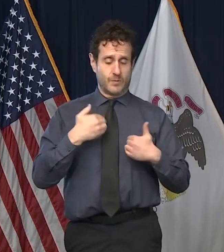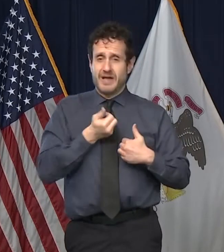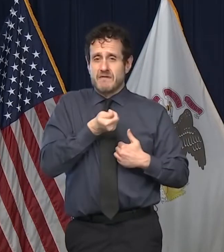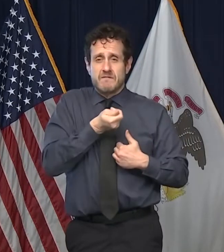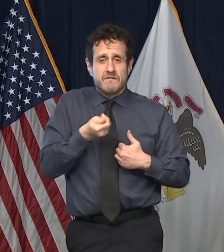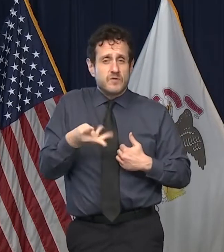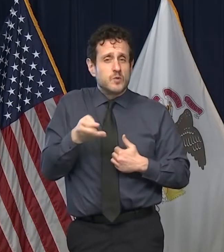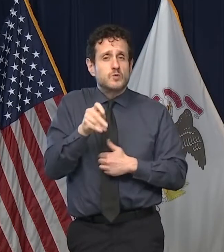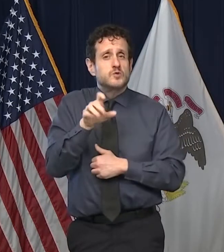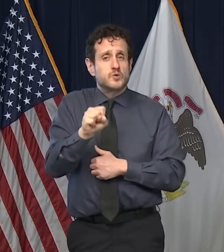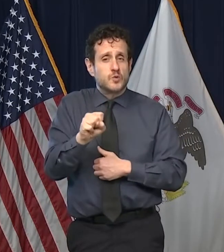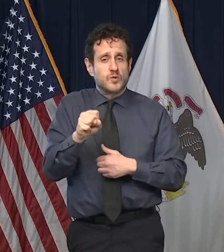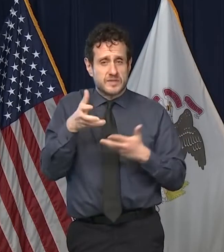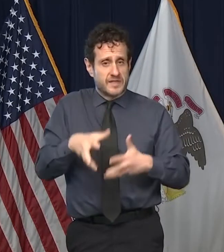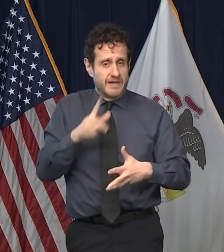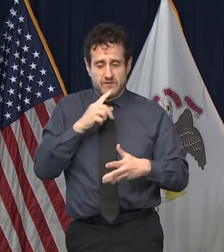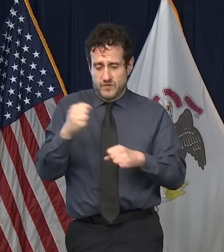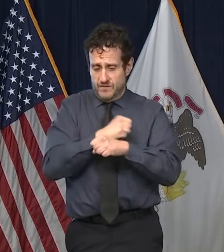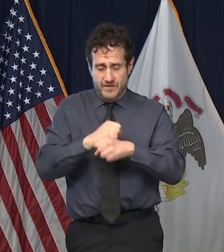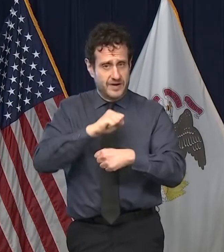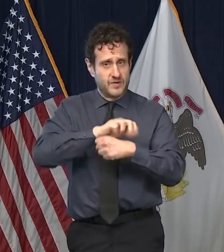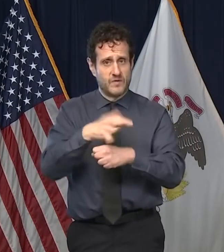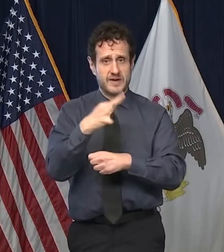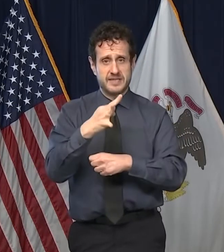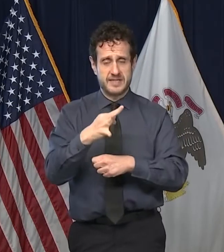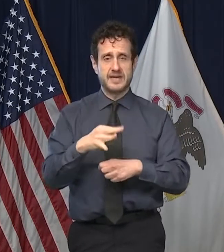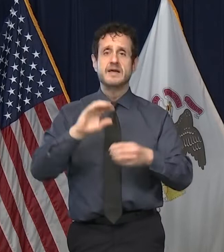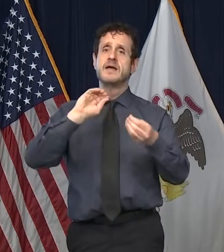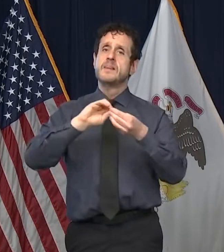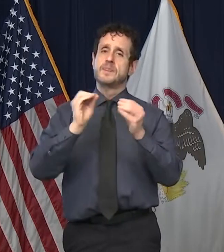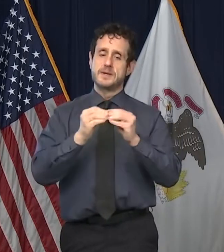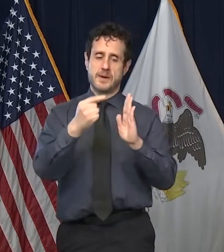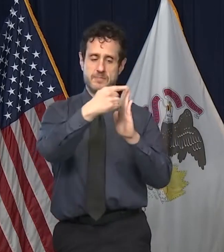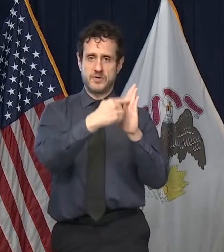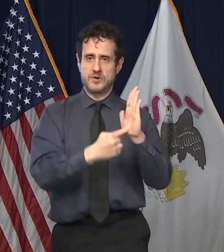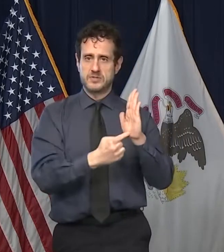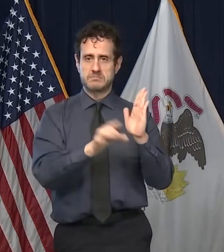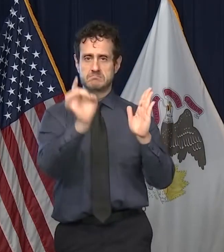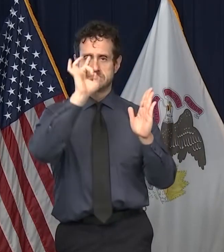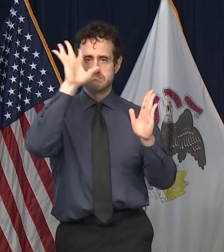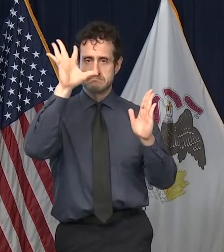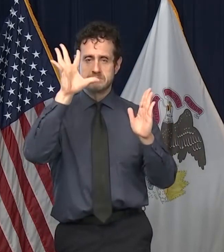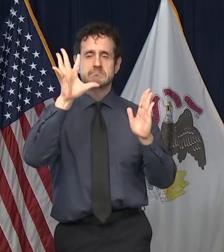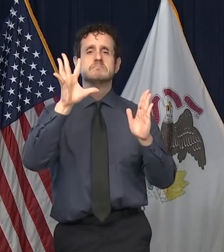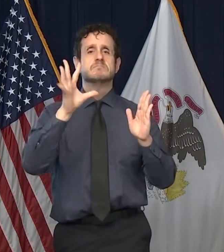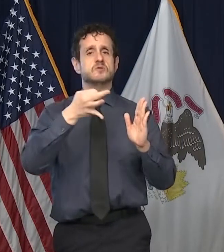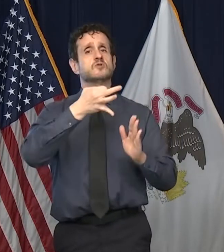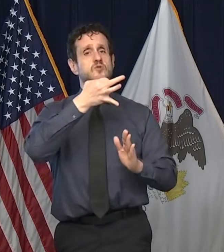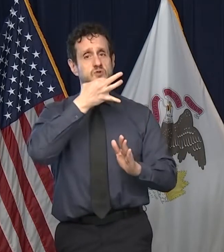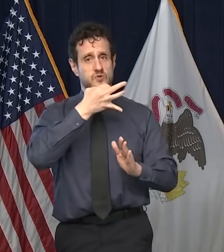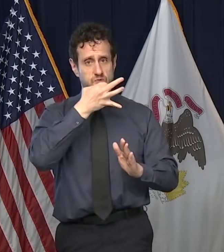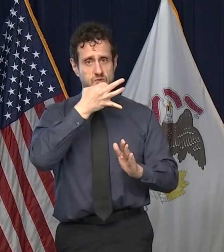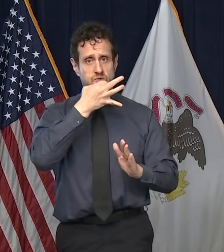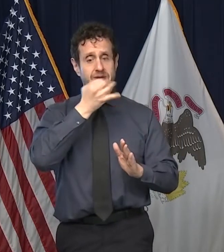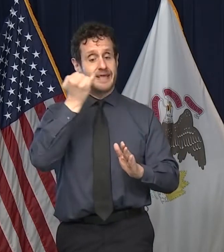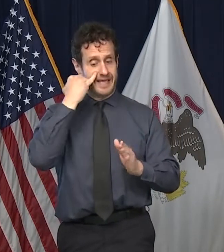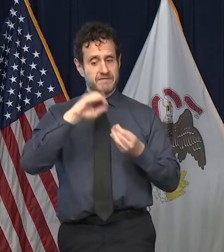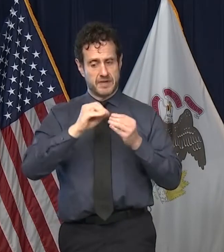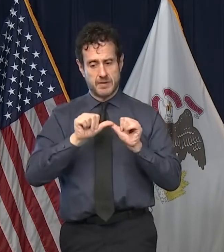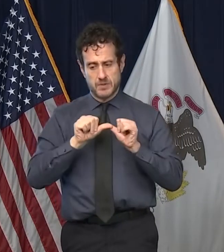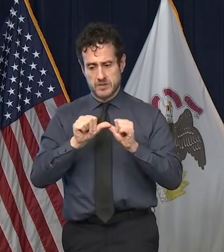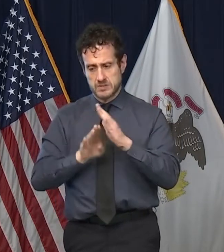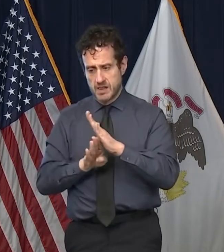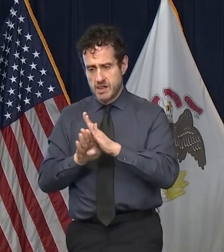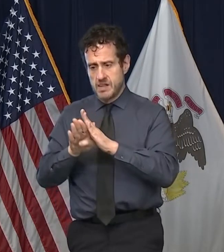this. The numbers don't lie. If things don't take a turn in the coming days, we will quickly reach the point when